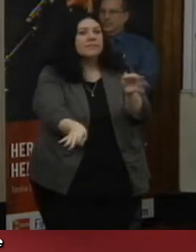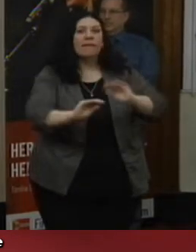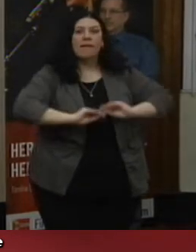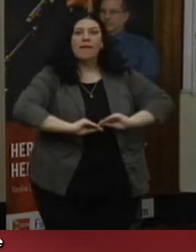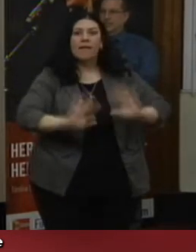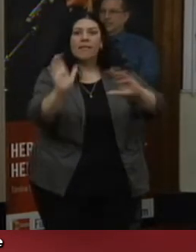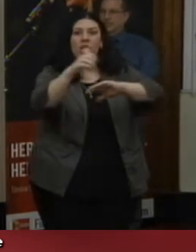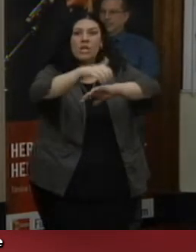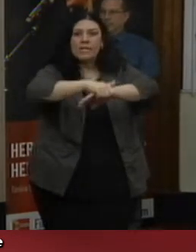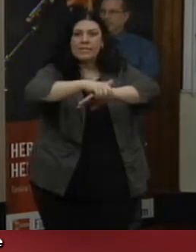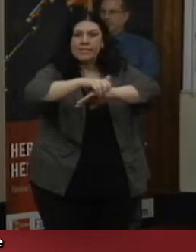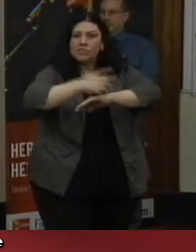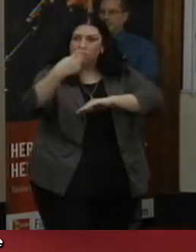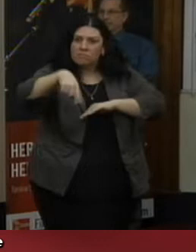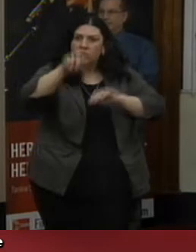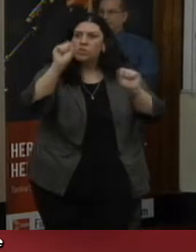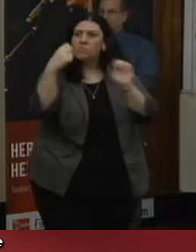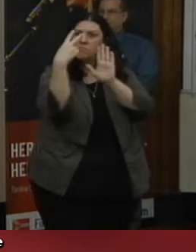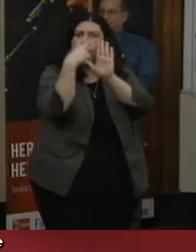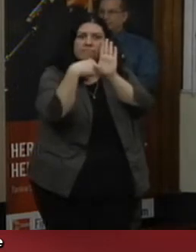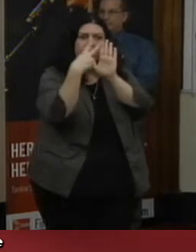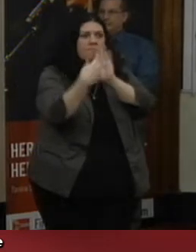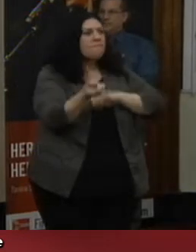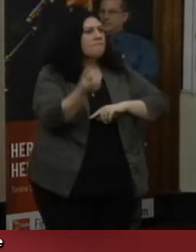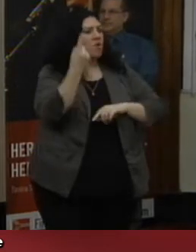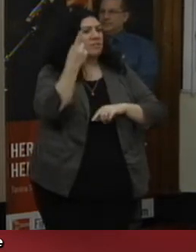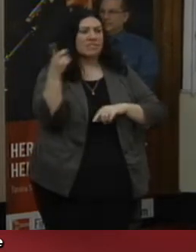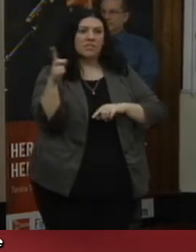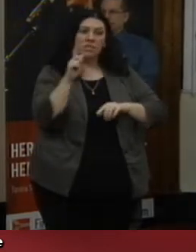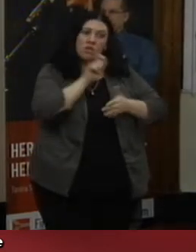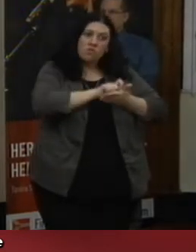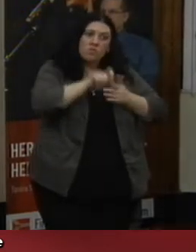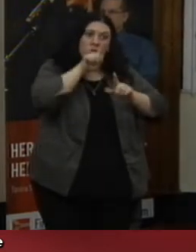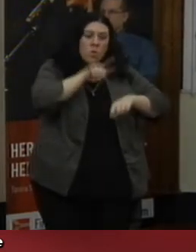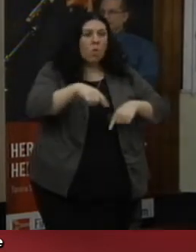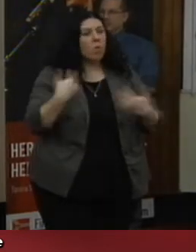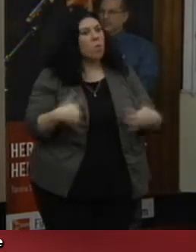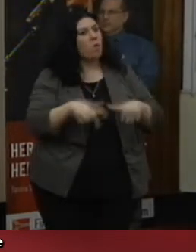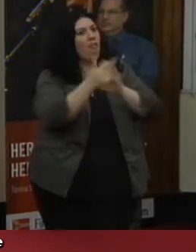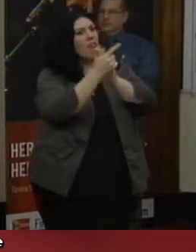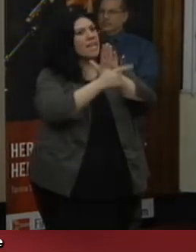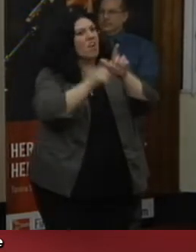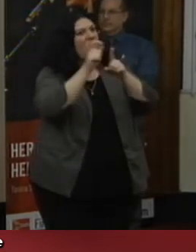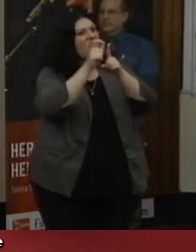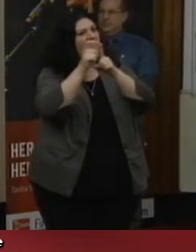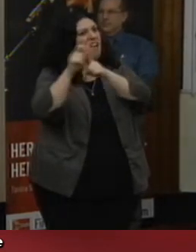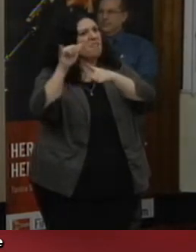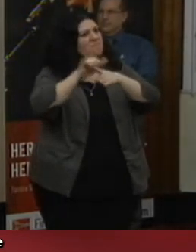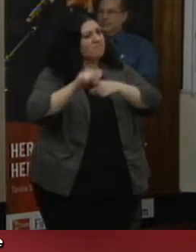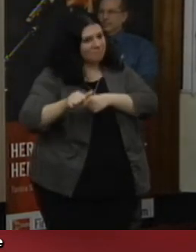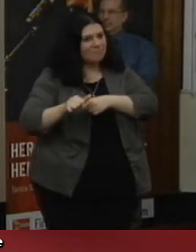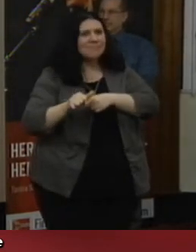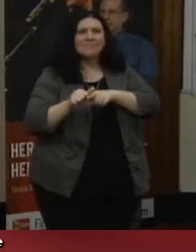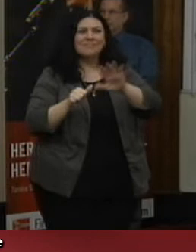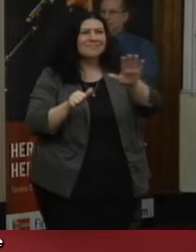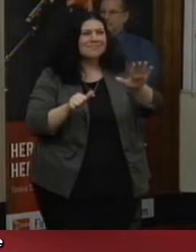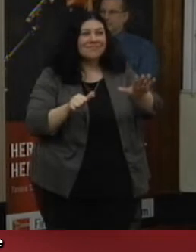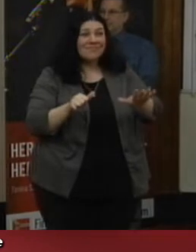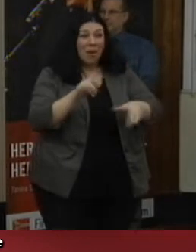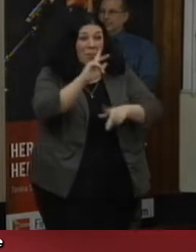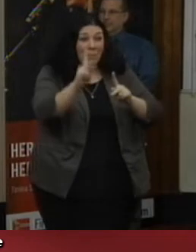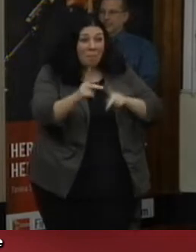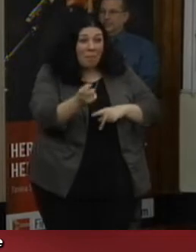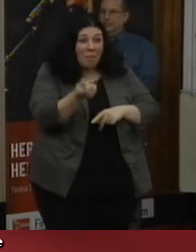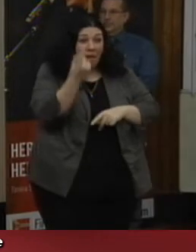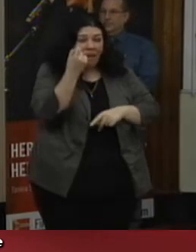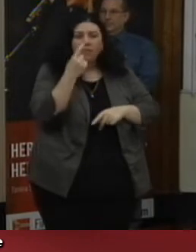that it's understandable, because a written order that's got a lot of legalese and a lot of that stuff in it, it's not helpful to people. And what